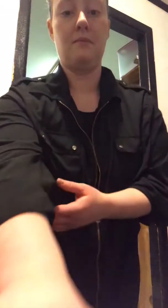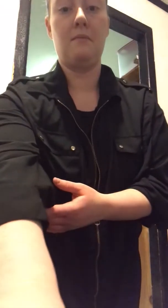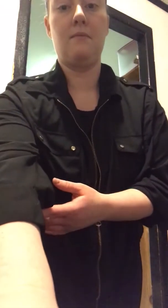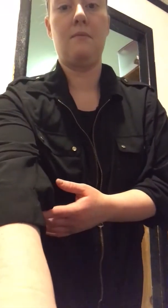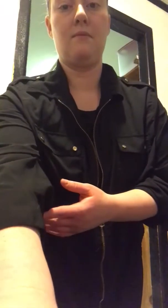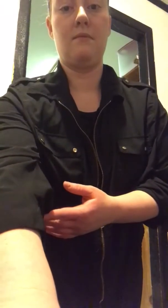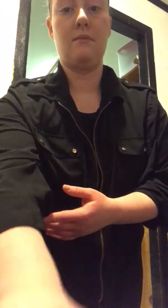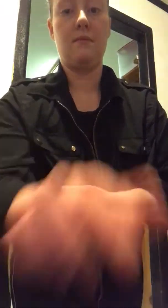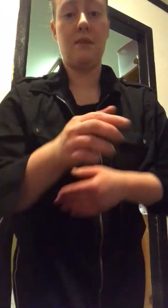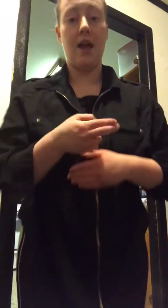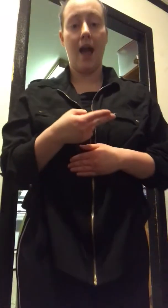Hypothalamus.